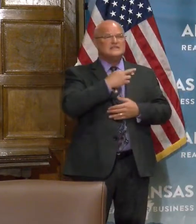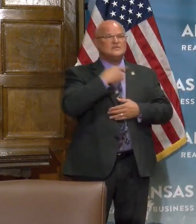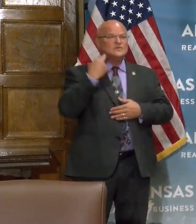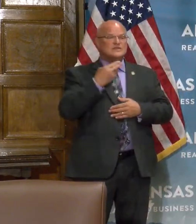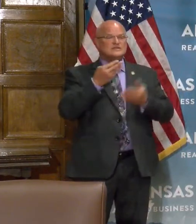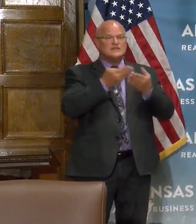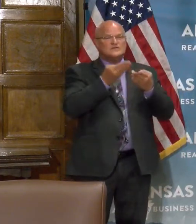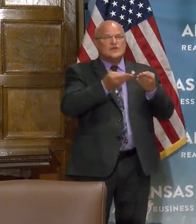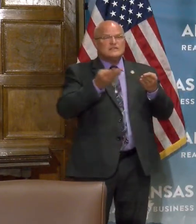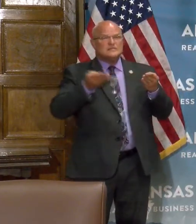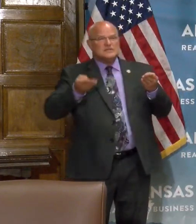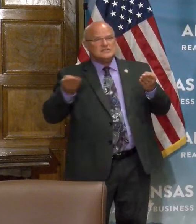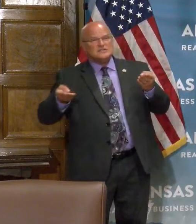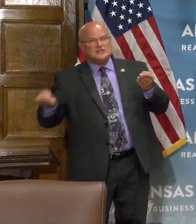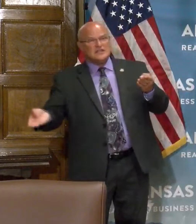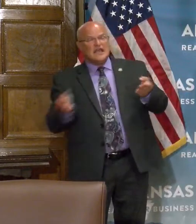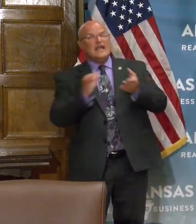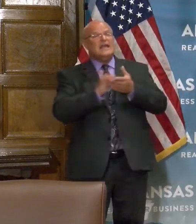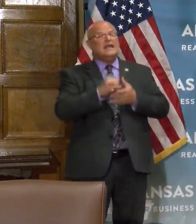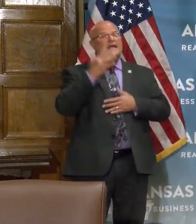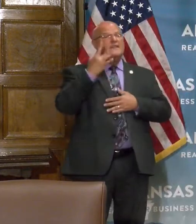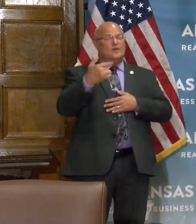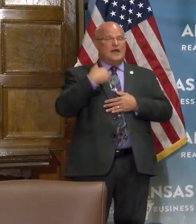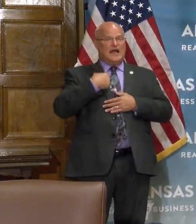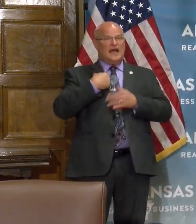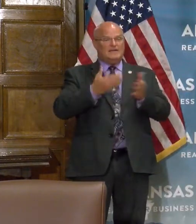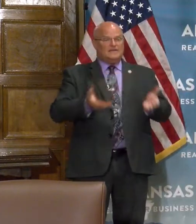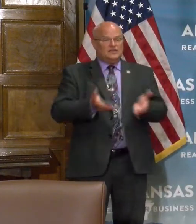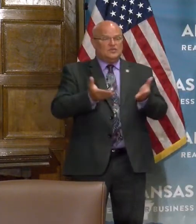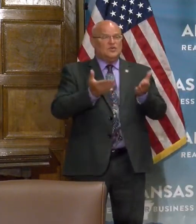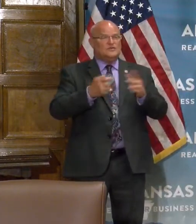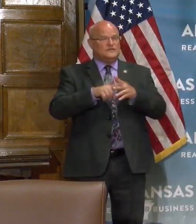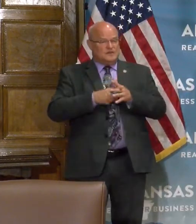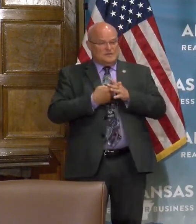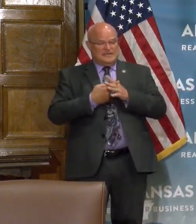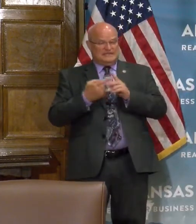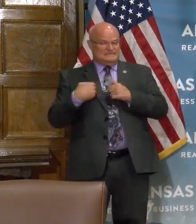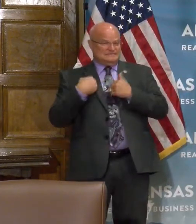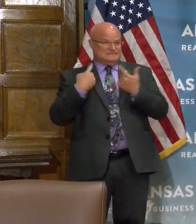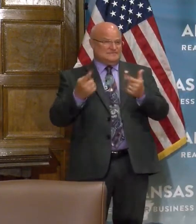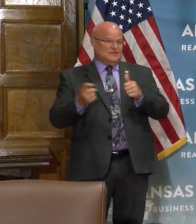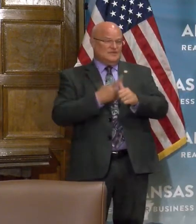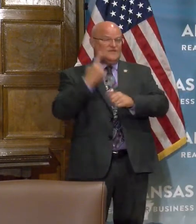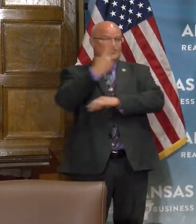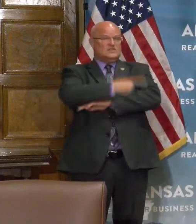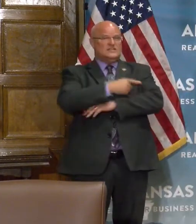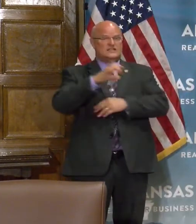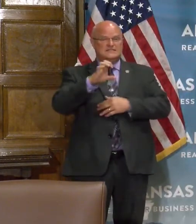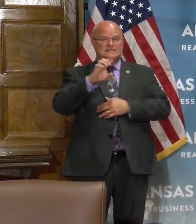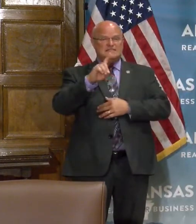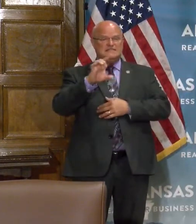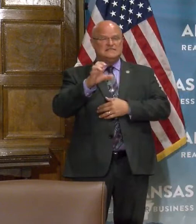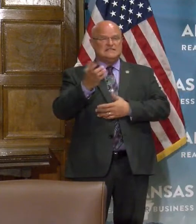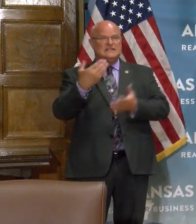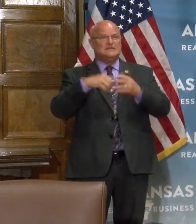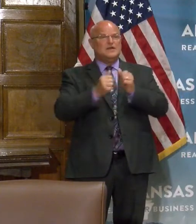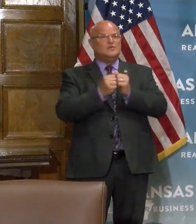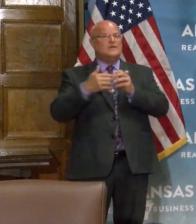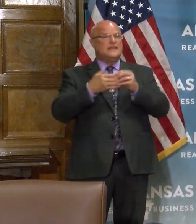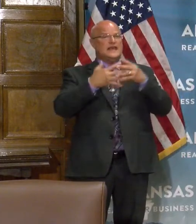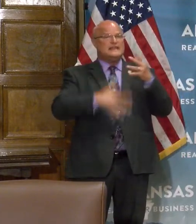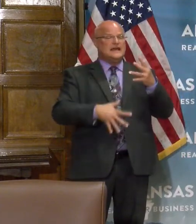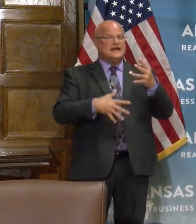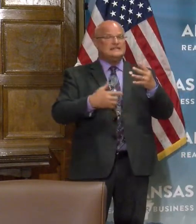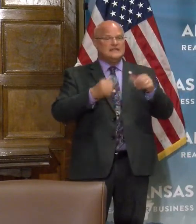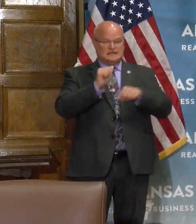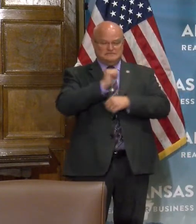of transmission. And that's why I've encouraged it from day one. The first day CDC came out with the guidelines, I put